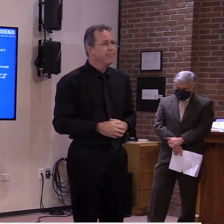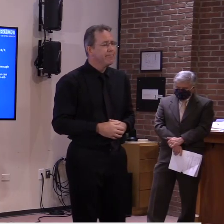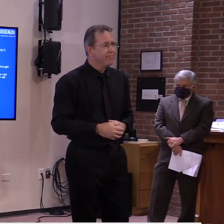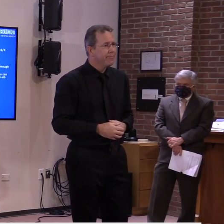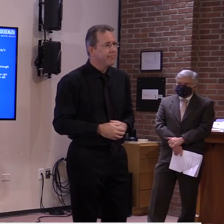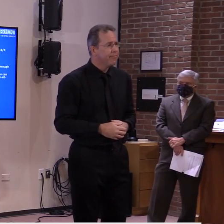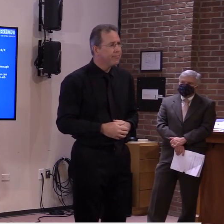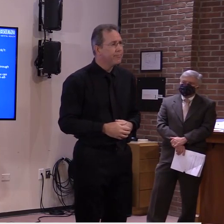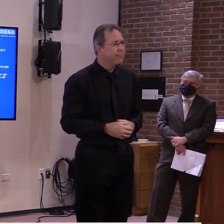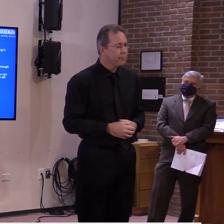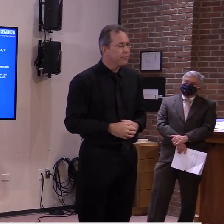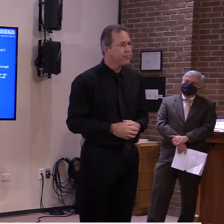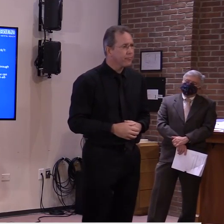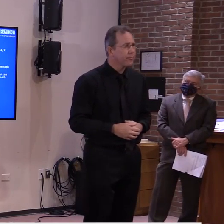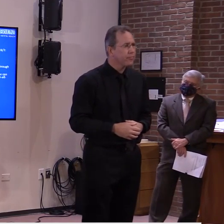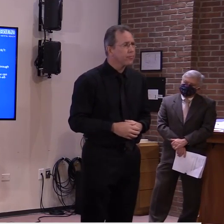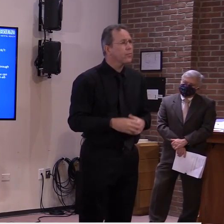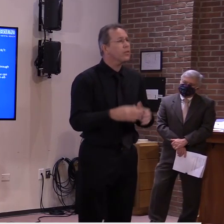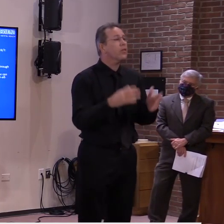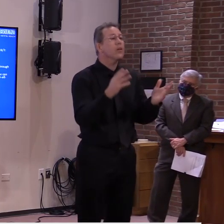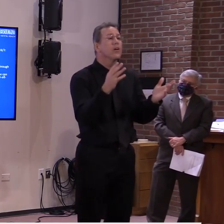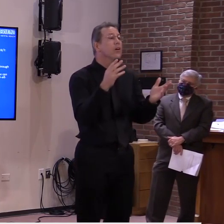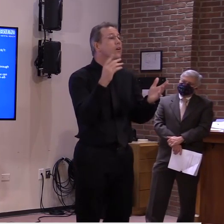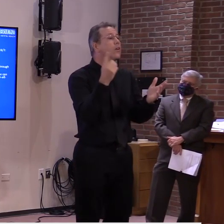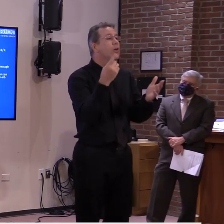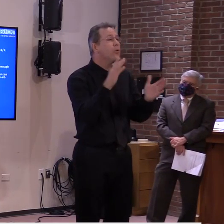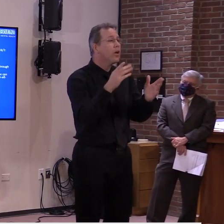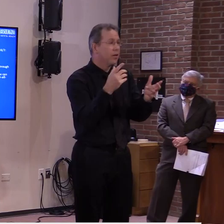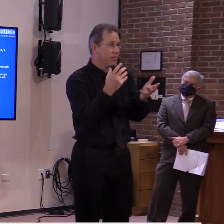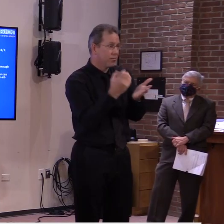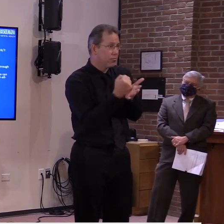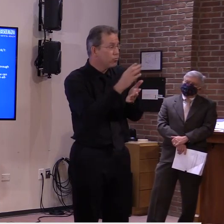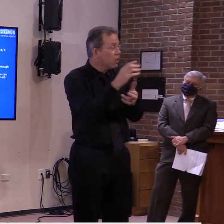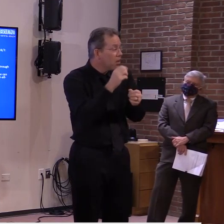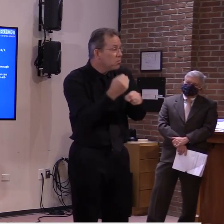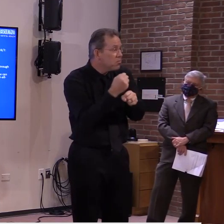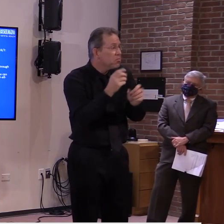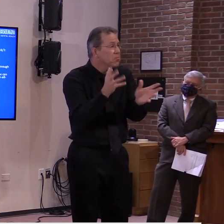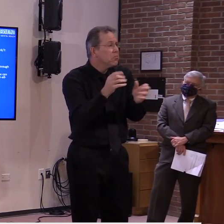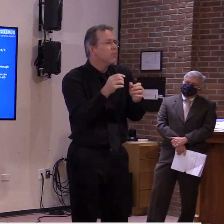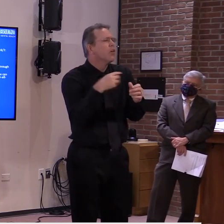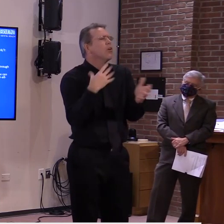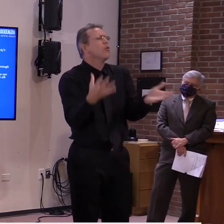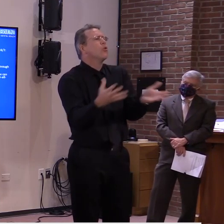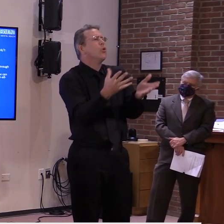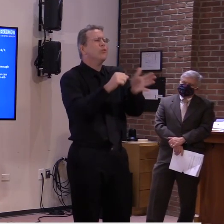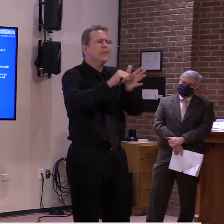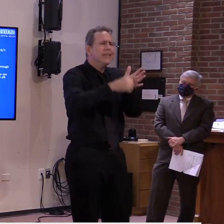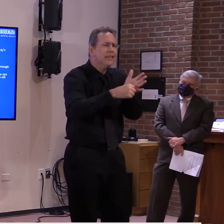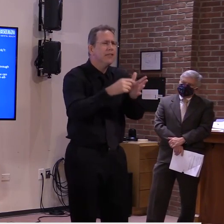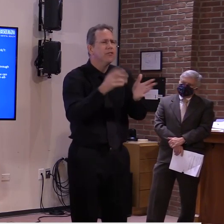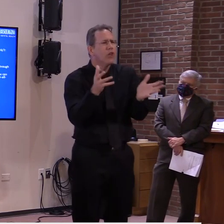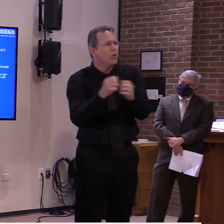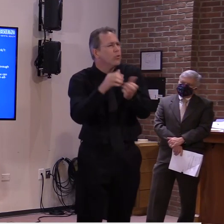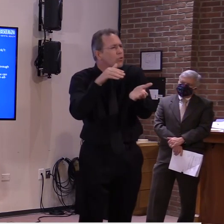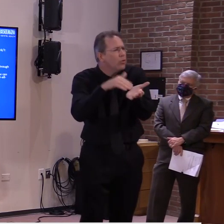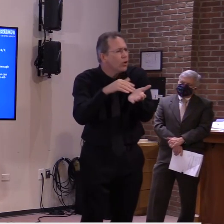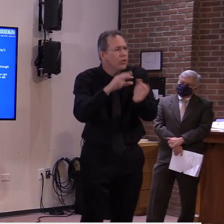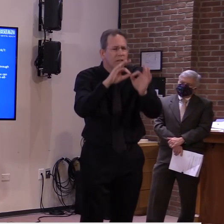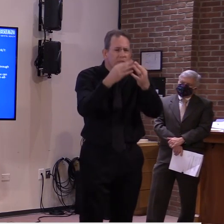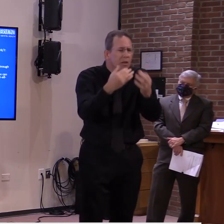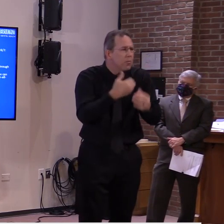1-833-888-2557. You can always contact your primary care provider, talk to a family member, a friend, a faith leader, a teacher, or